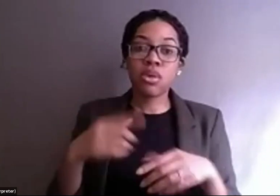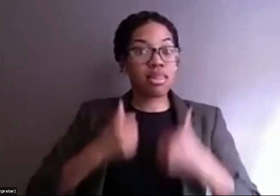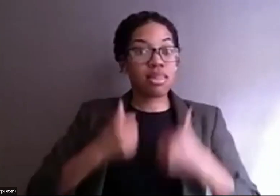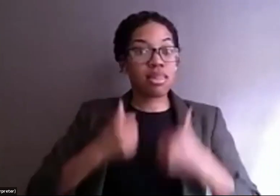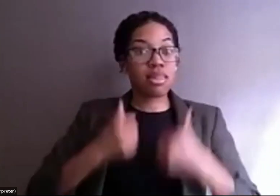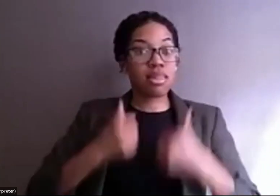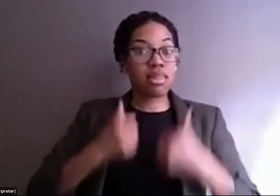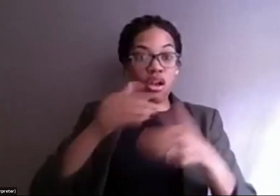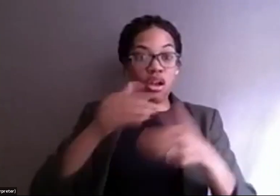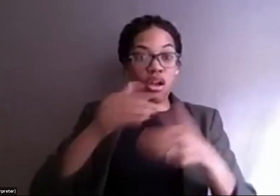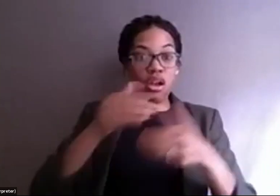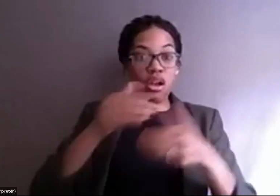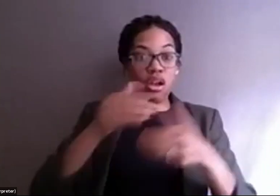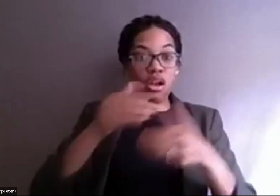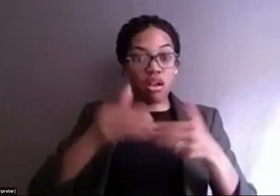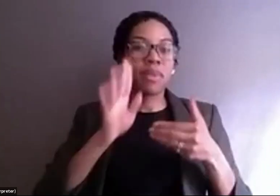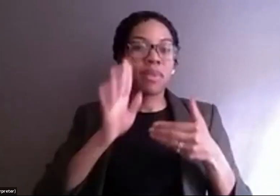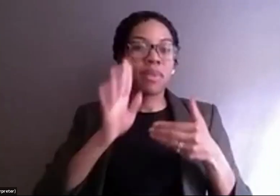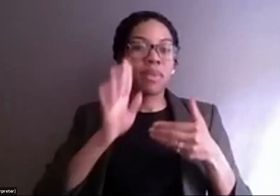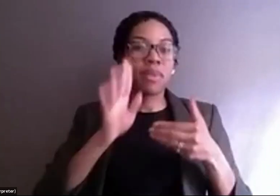bends towards justice.